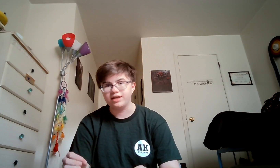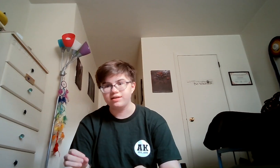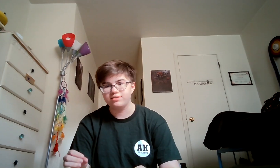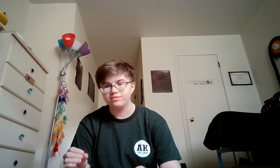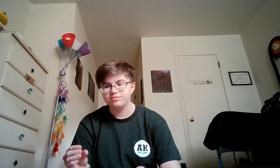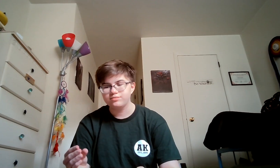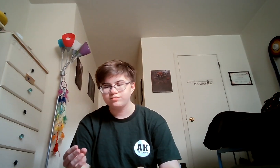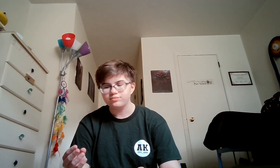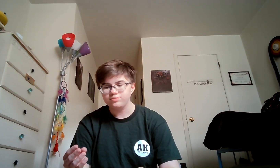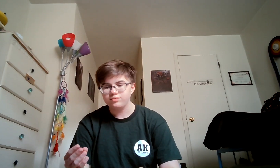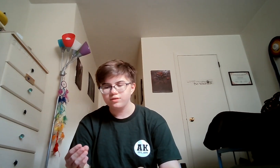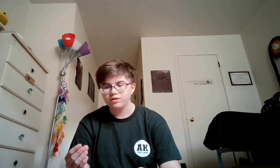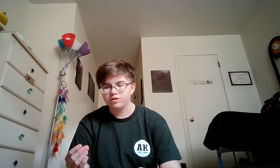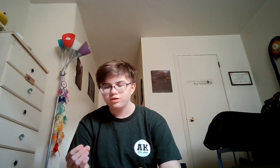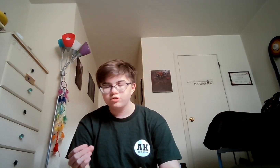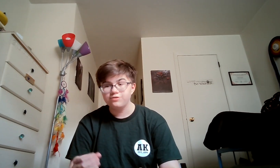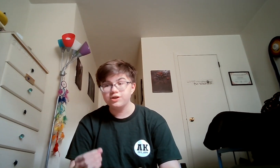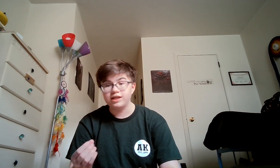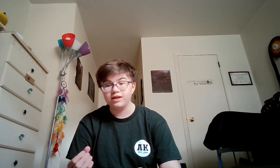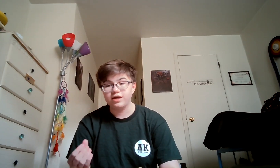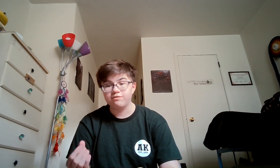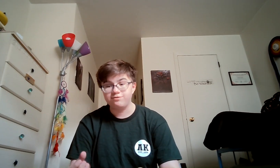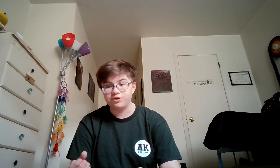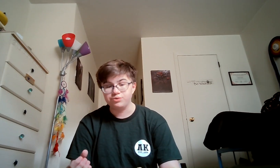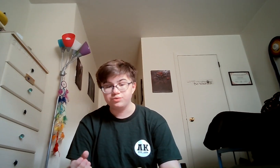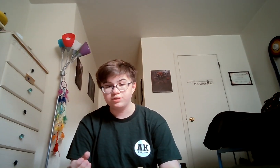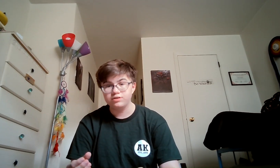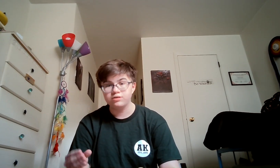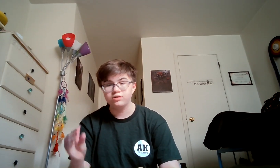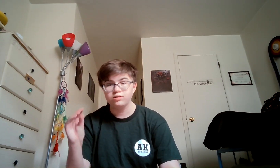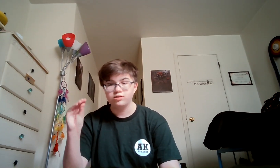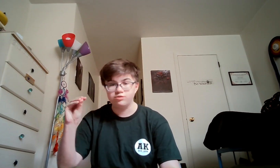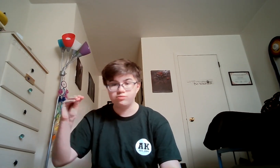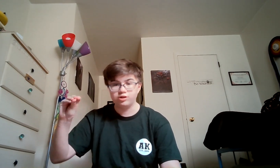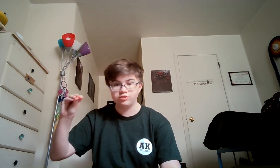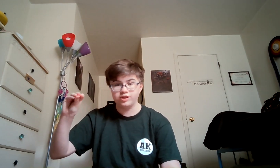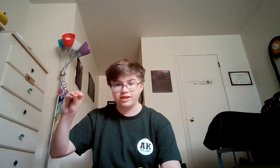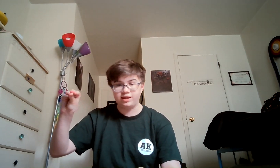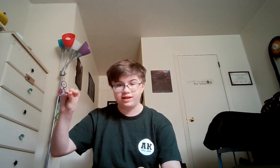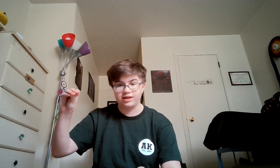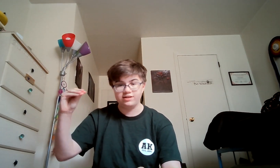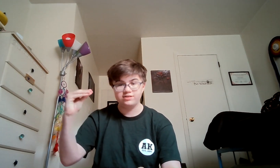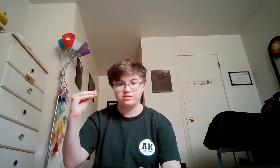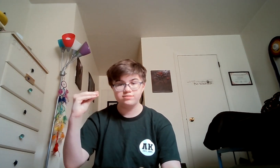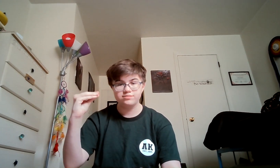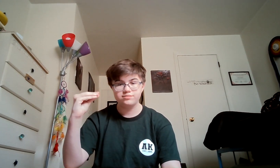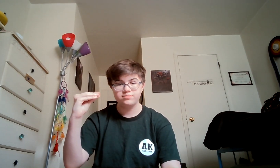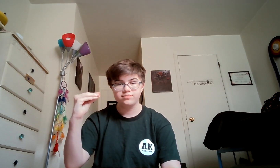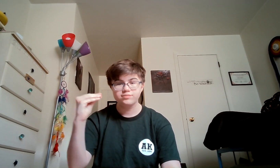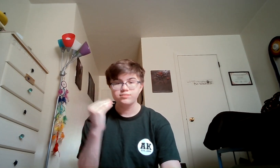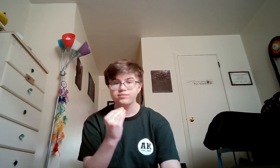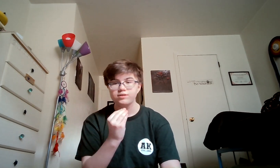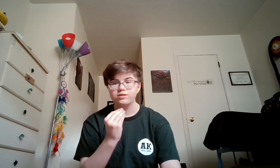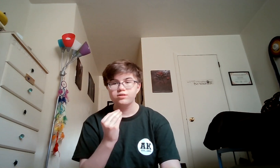is. So for eat and food, you close your hand like this.